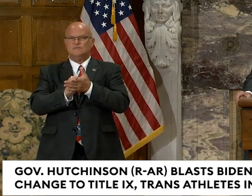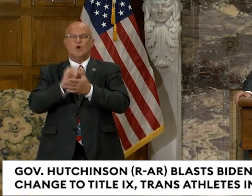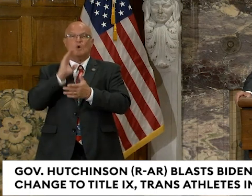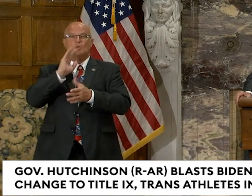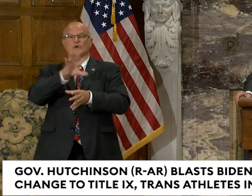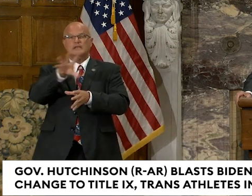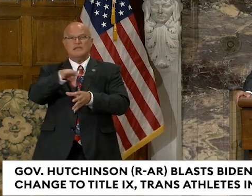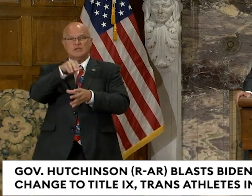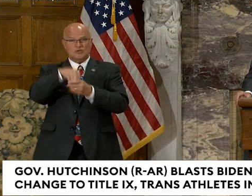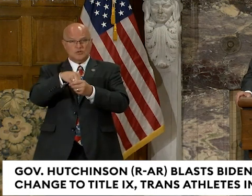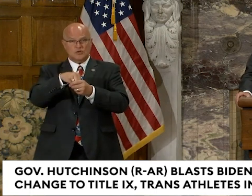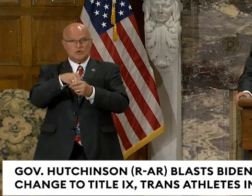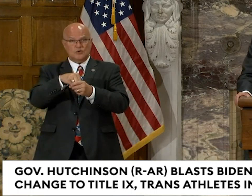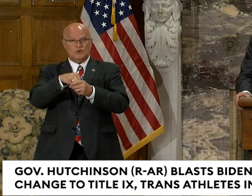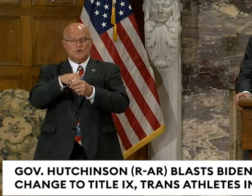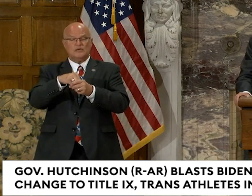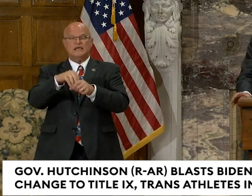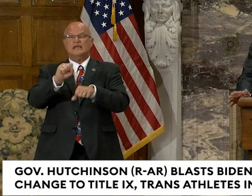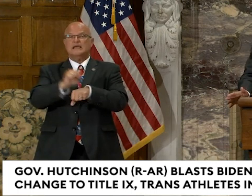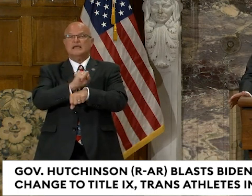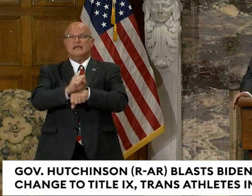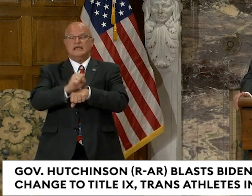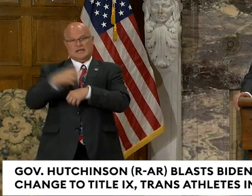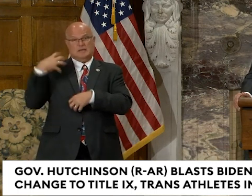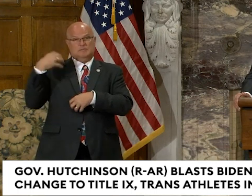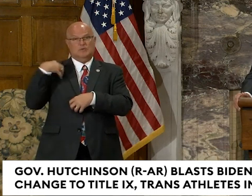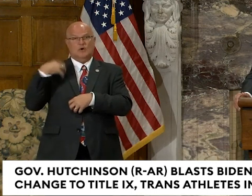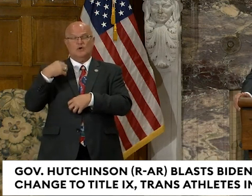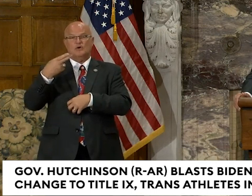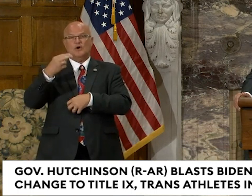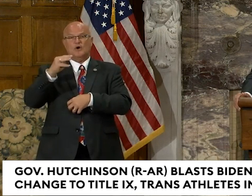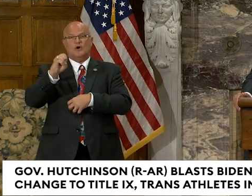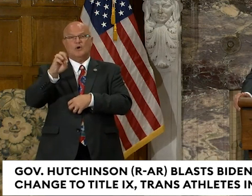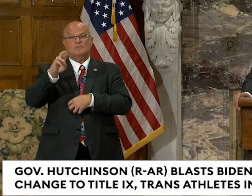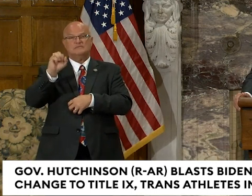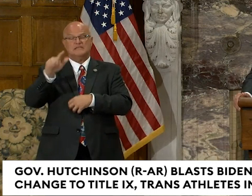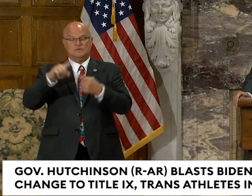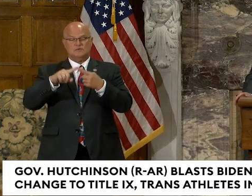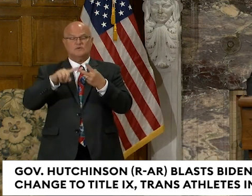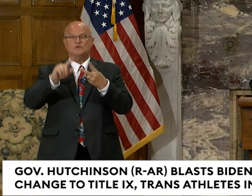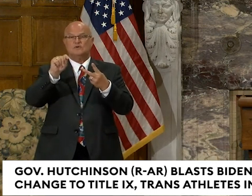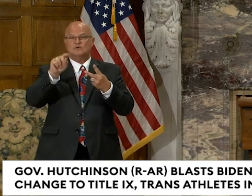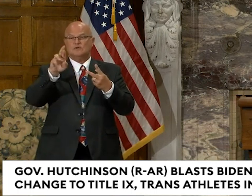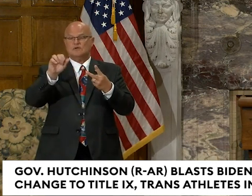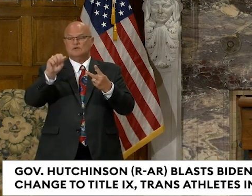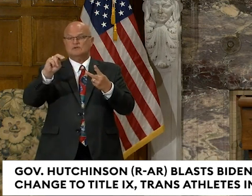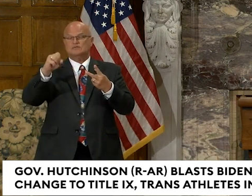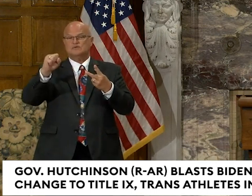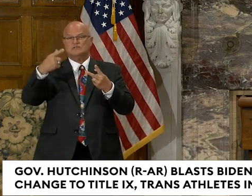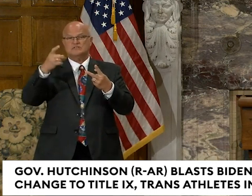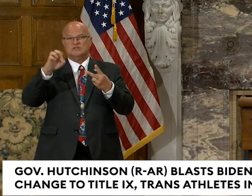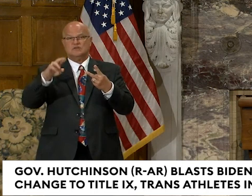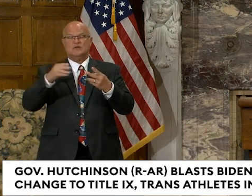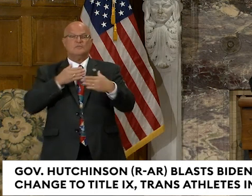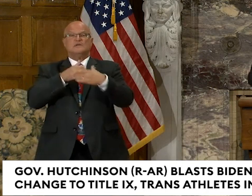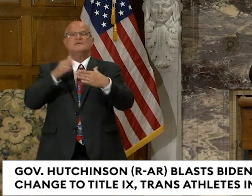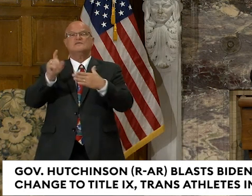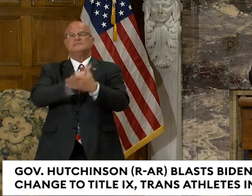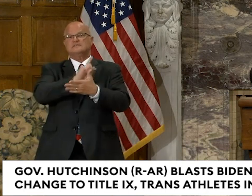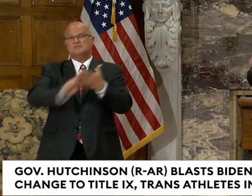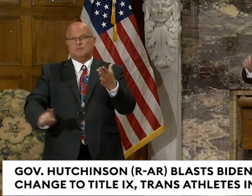would include an employee who is a homosexual or transgender and protect them from